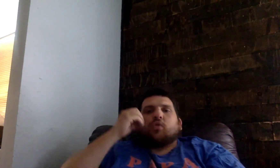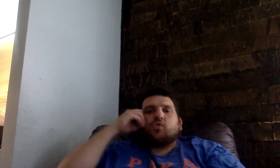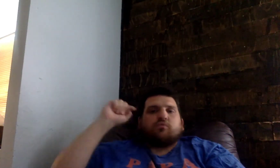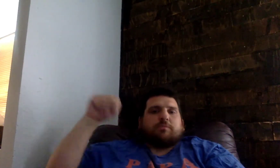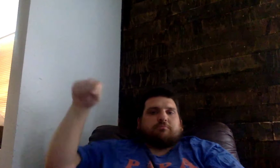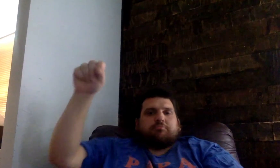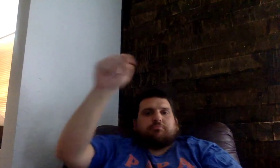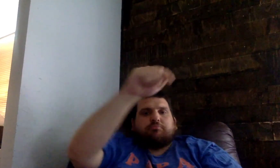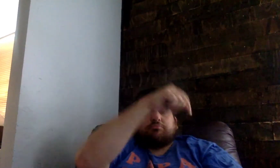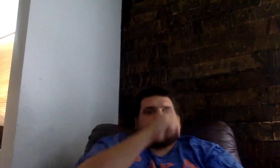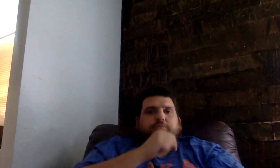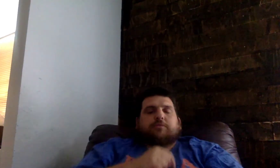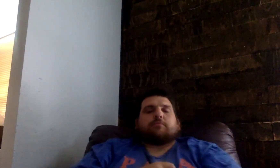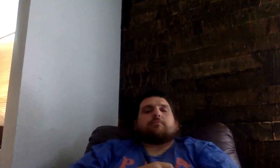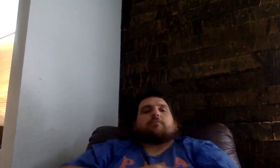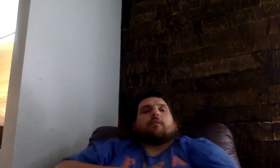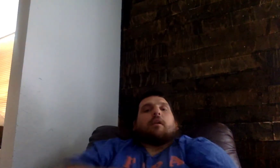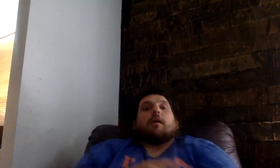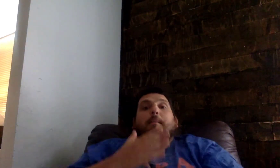And some deaf people also have those in their homes.